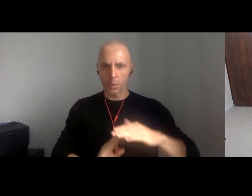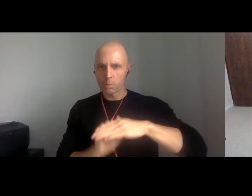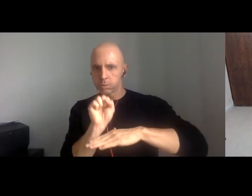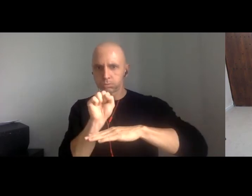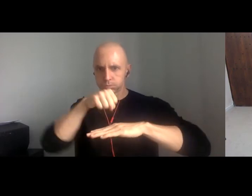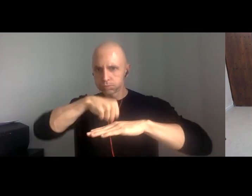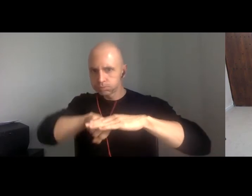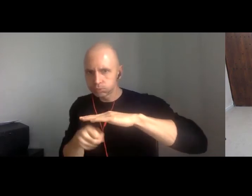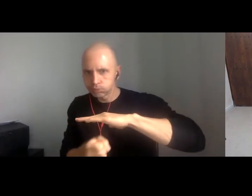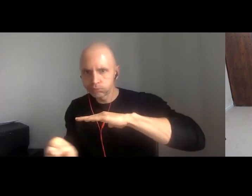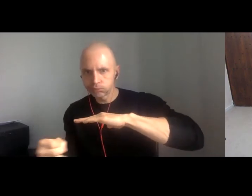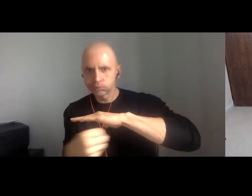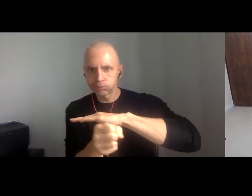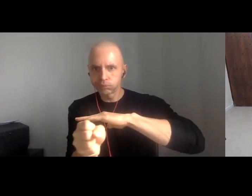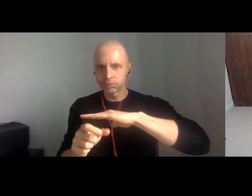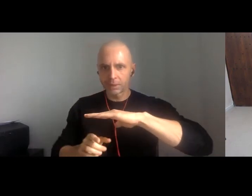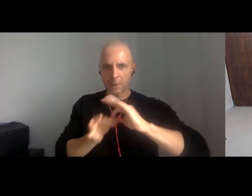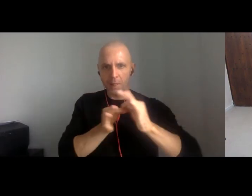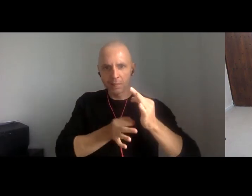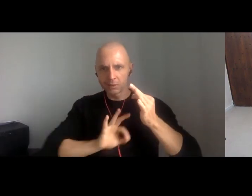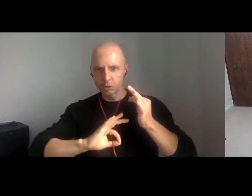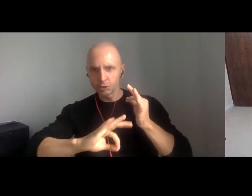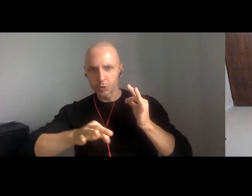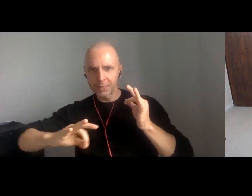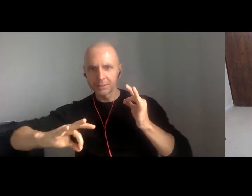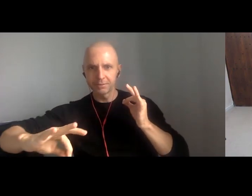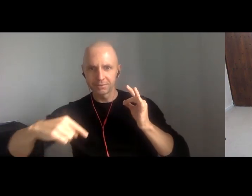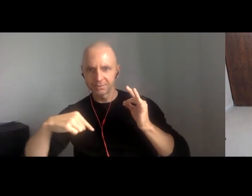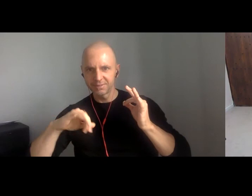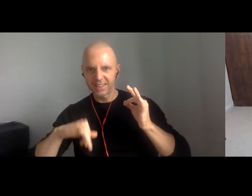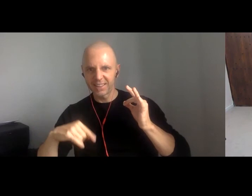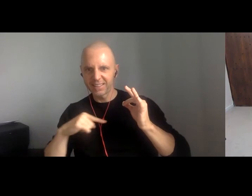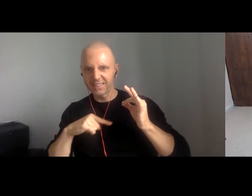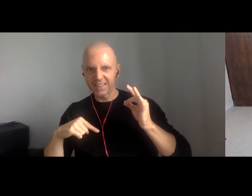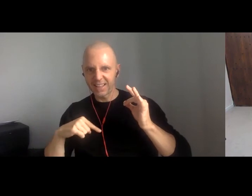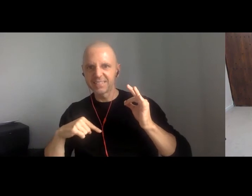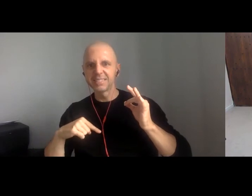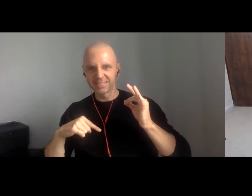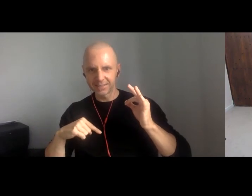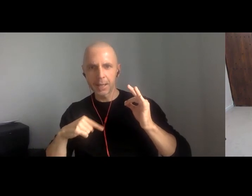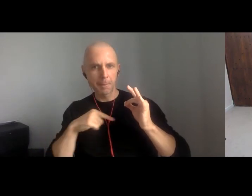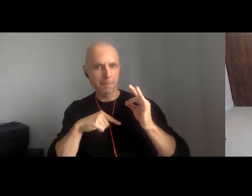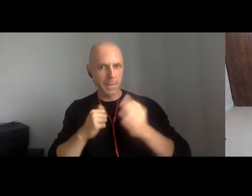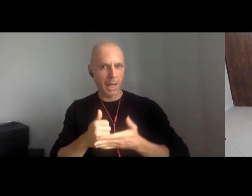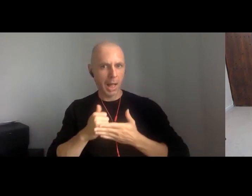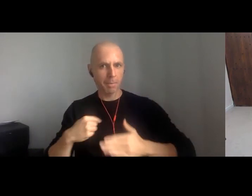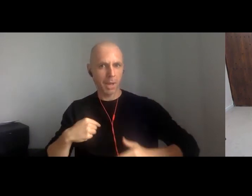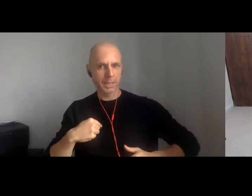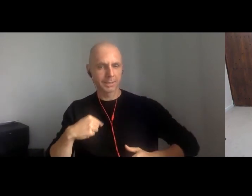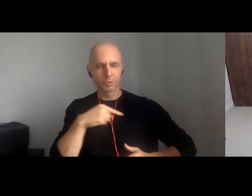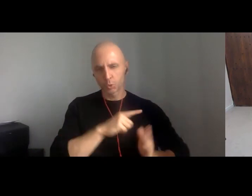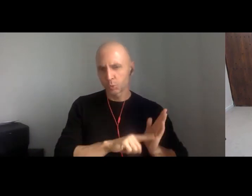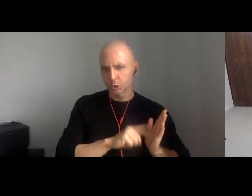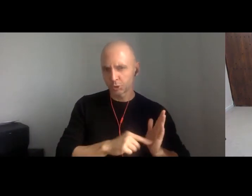service for us, but they do create slightly unsightly molehills. Although there is a benefit